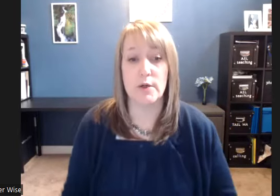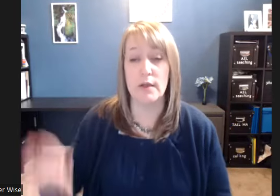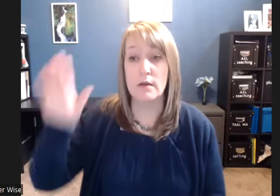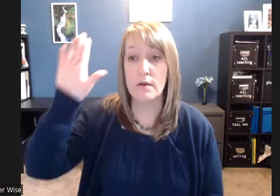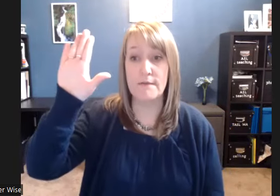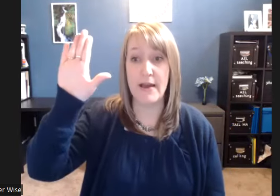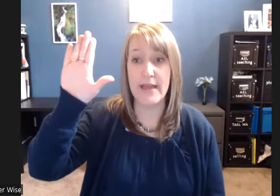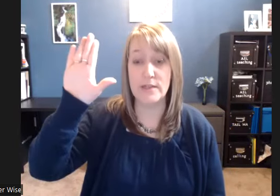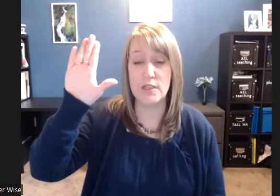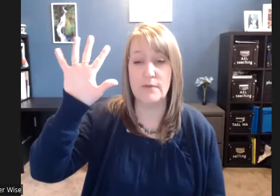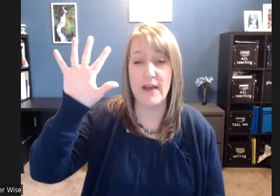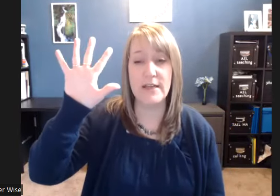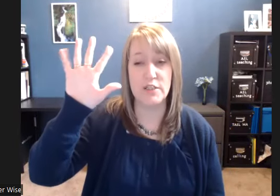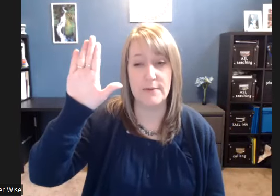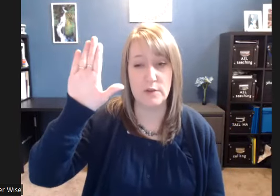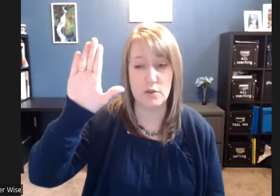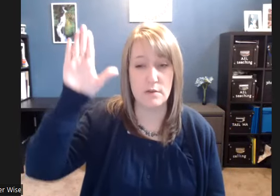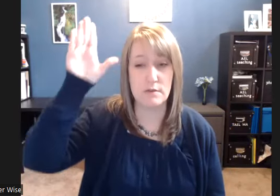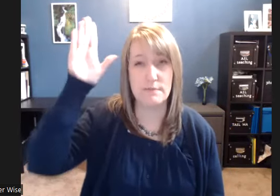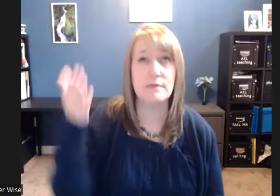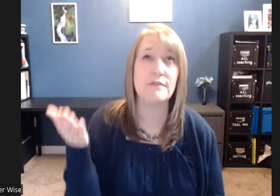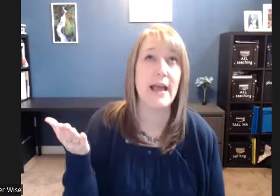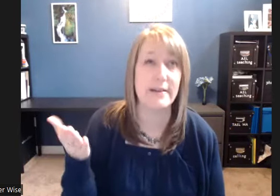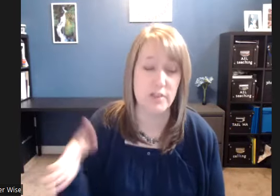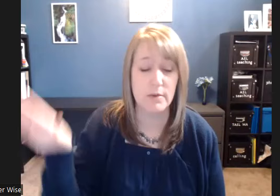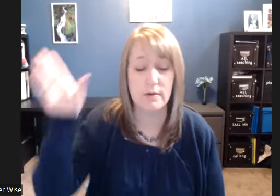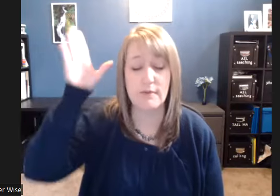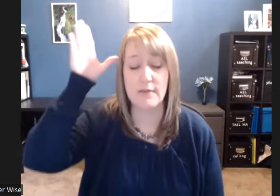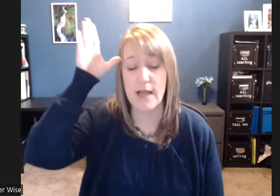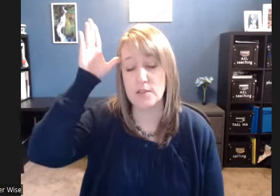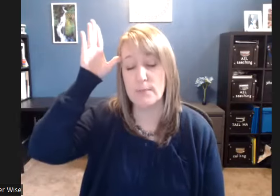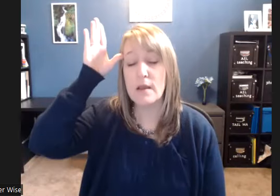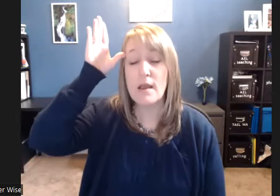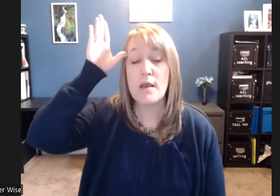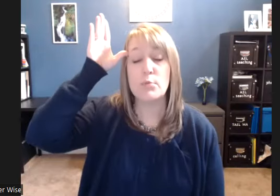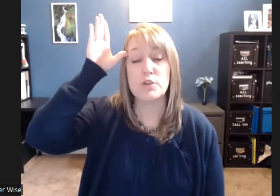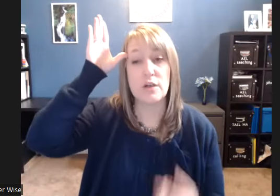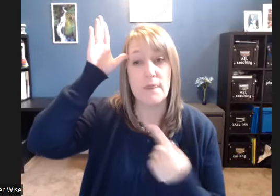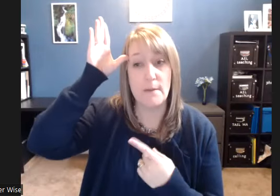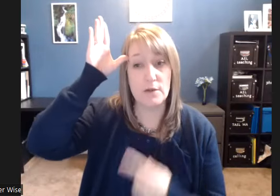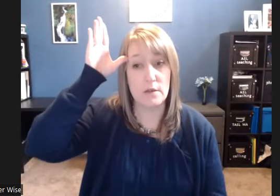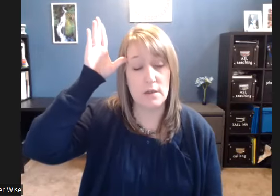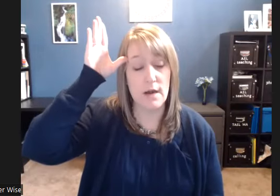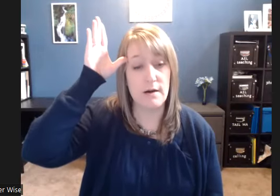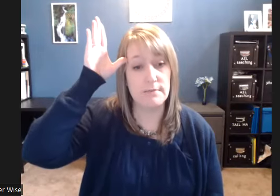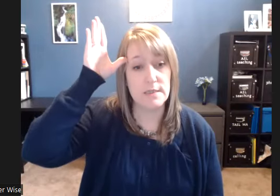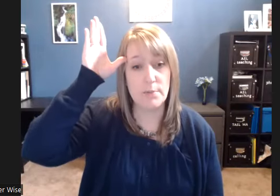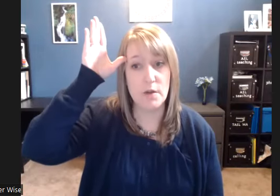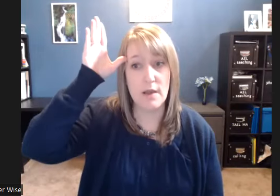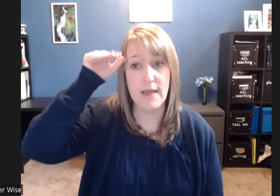Stubborn. 5 hand shape, fingers closed. Flat hand shape. Okay, flat hand shape. Put your thumb on your temple and